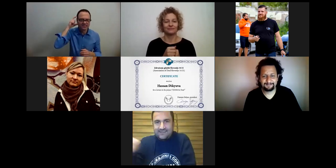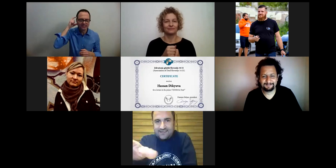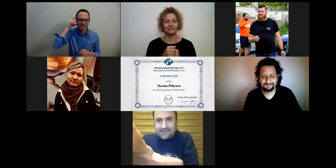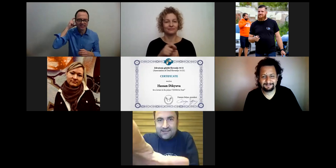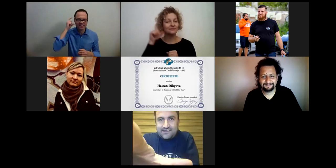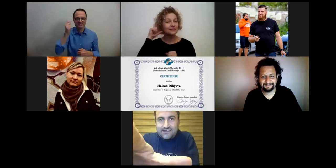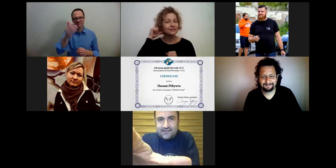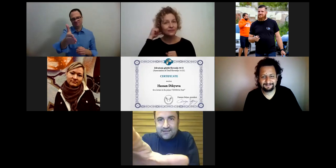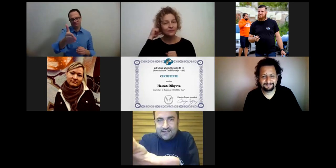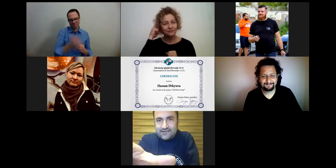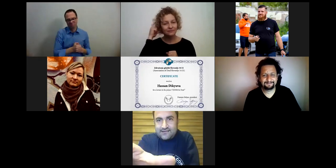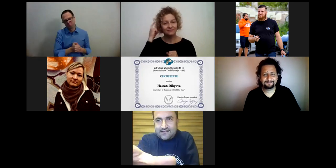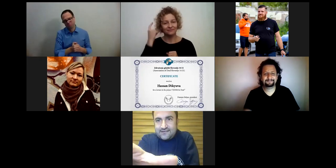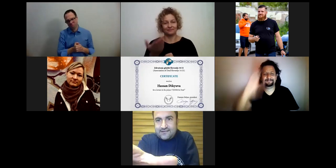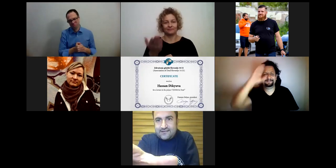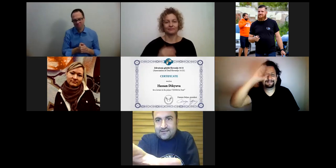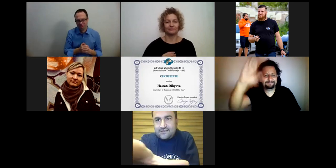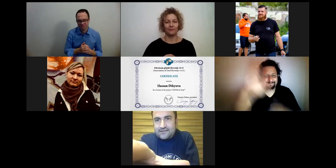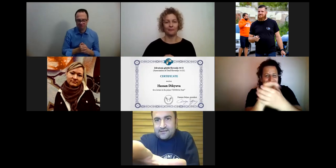next. Where are you?